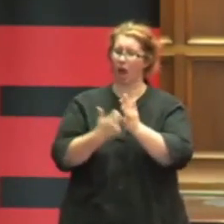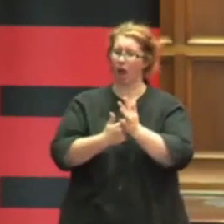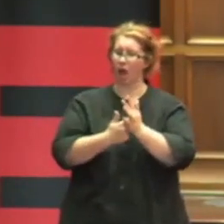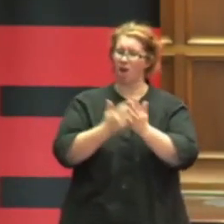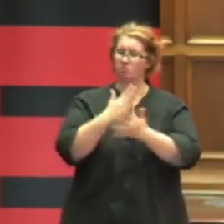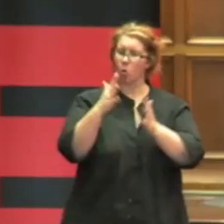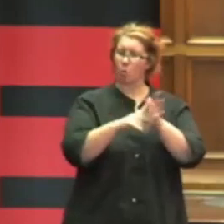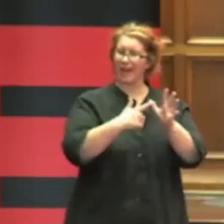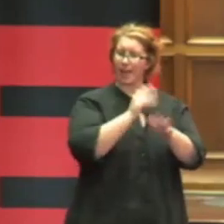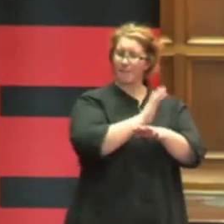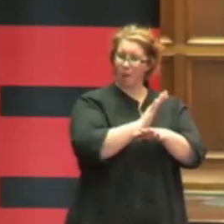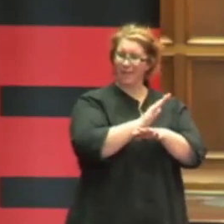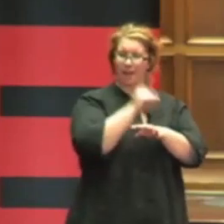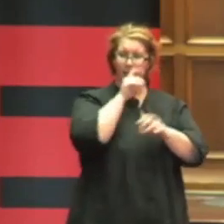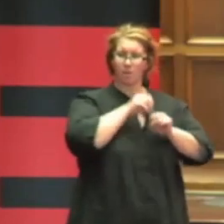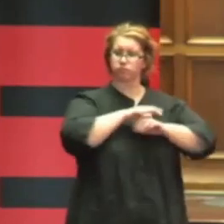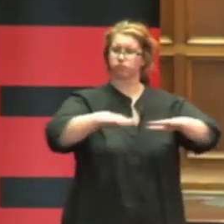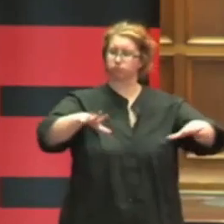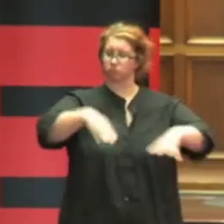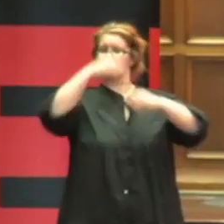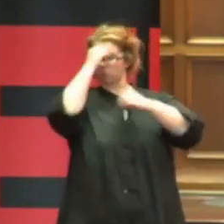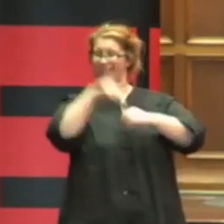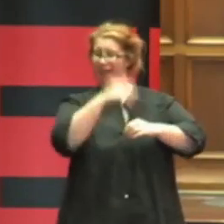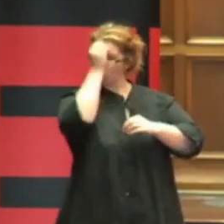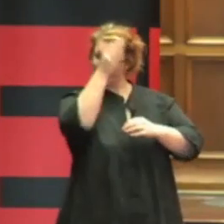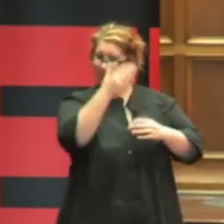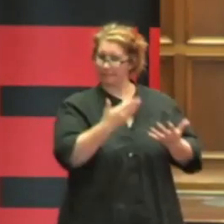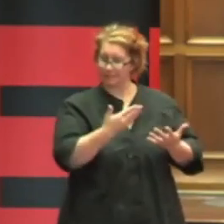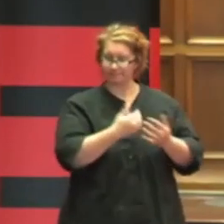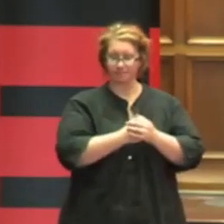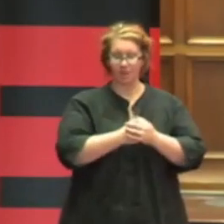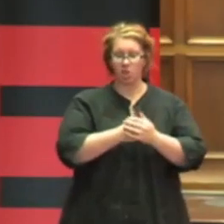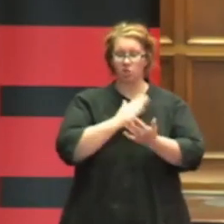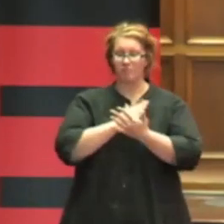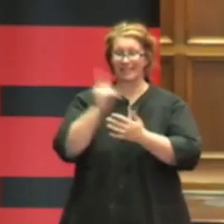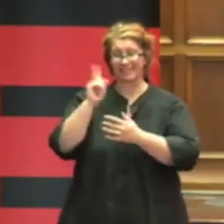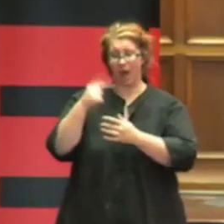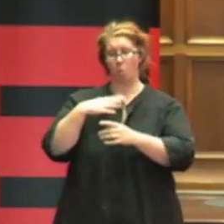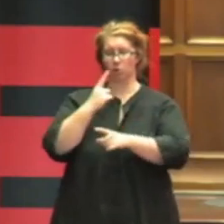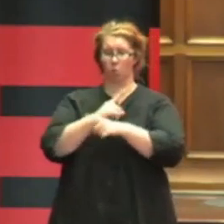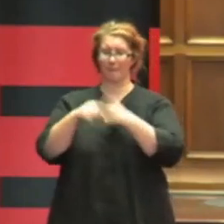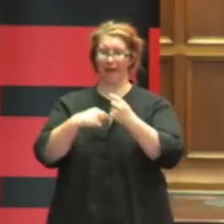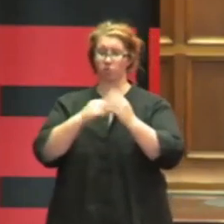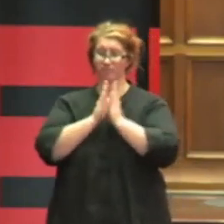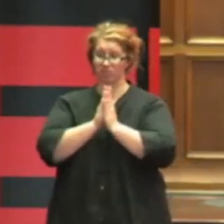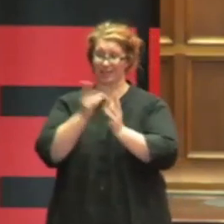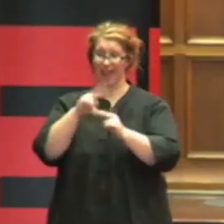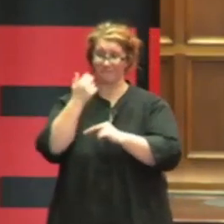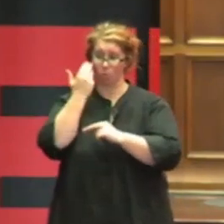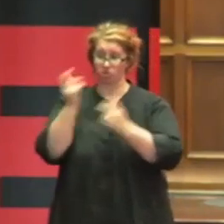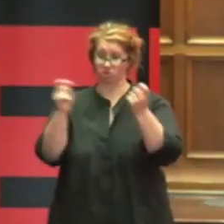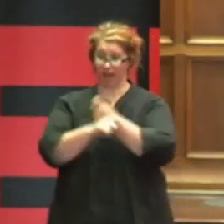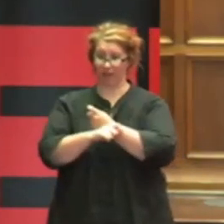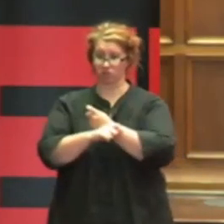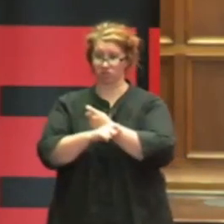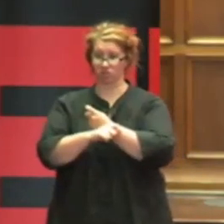So prediction and future change, that's what I'm going to talk about today. And I'm going to make the rather